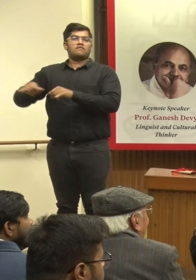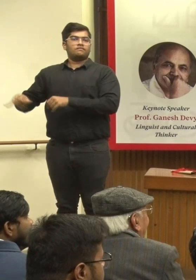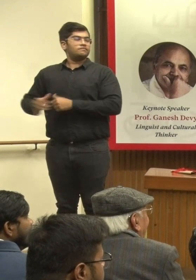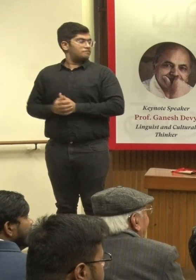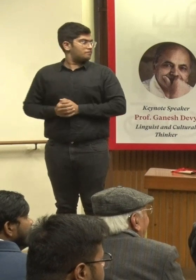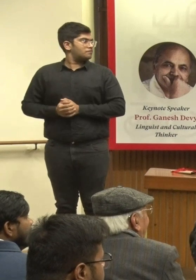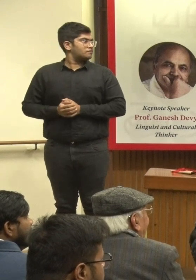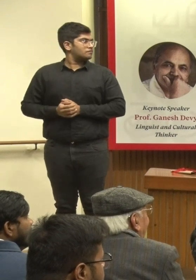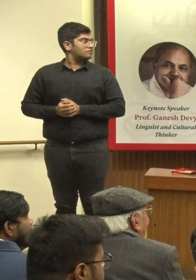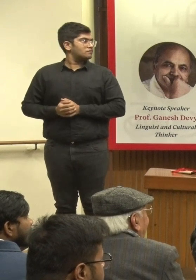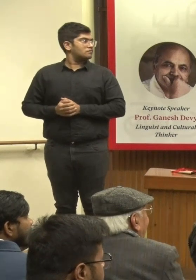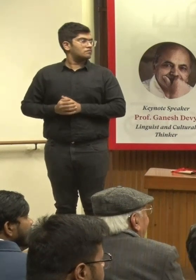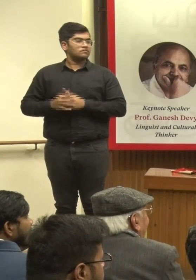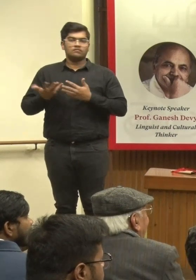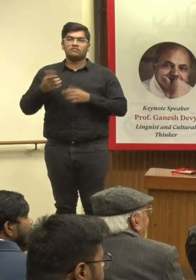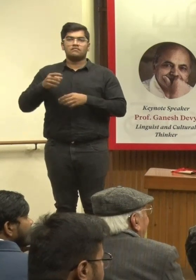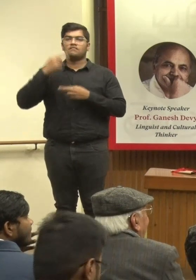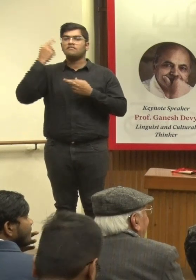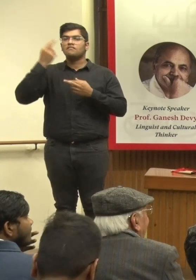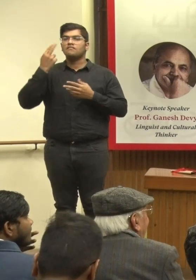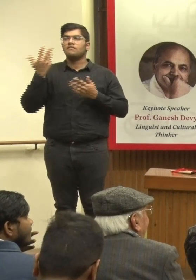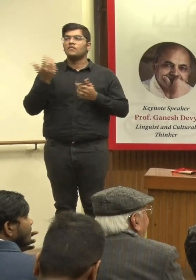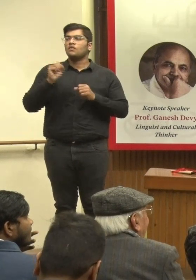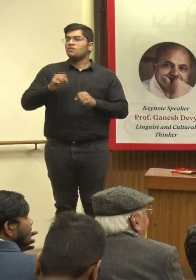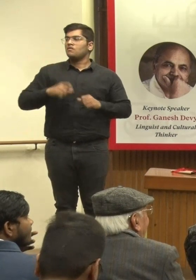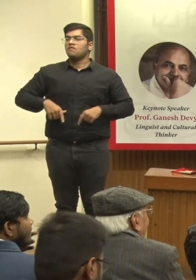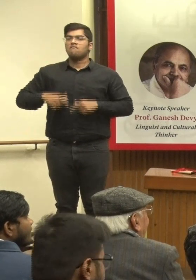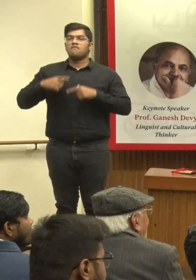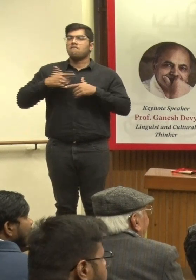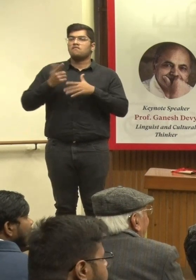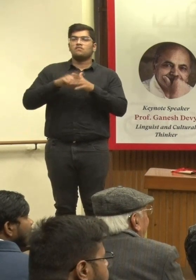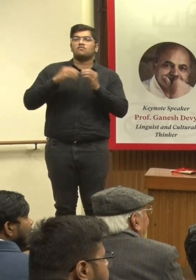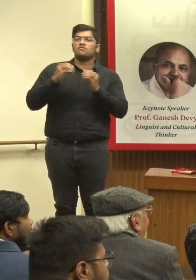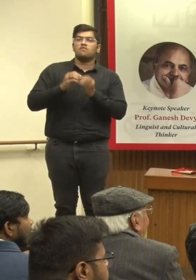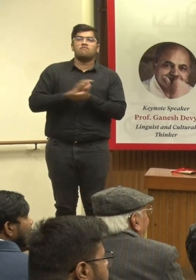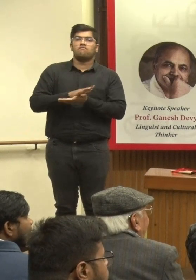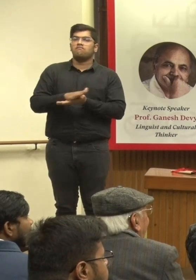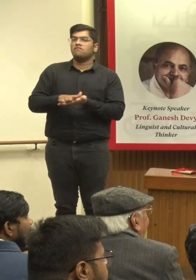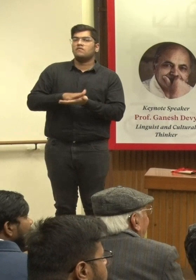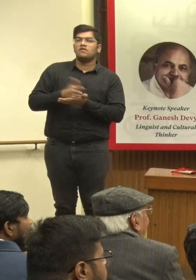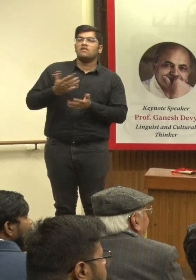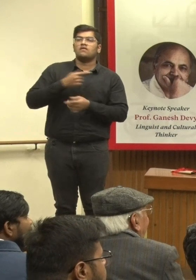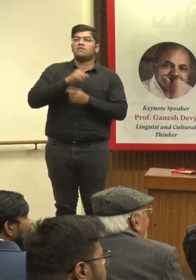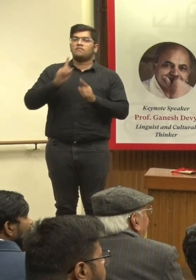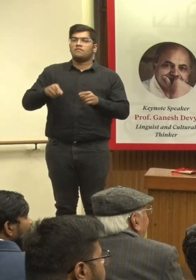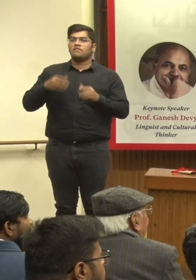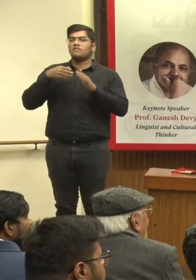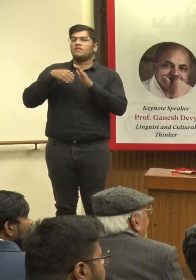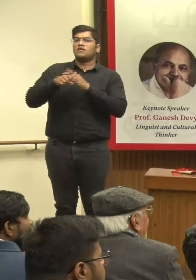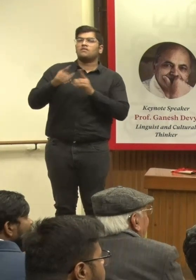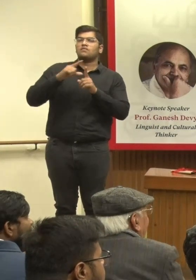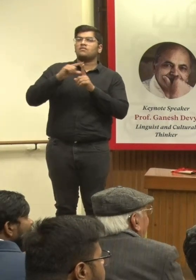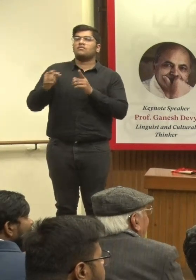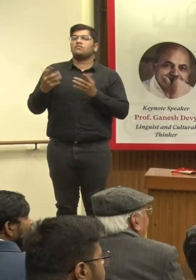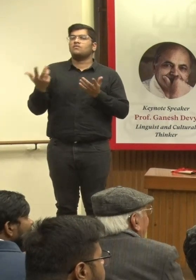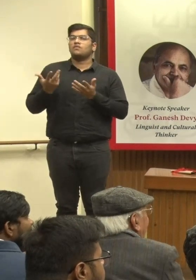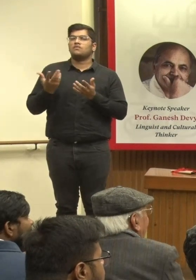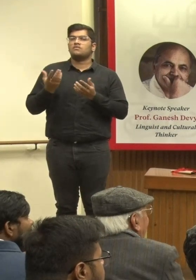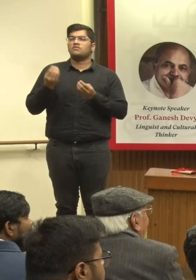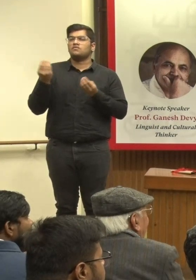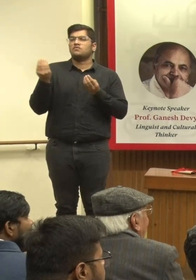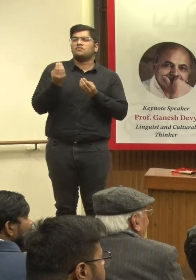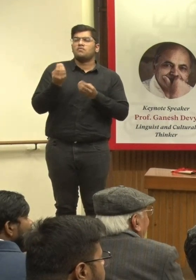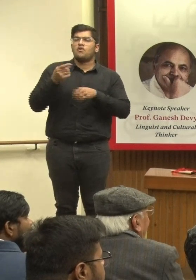They had, therefore, because they had no livelihood, they had to get into some small